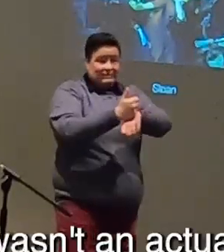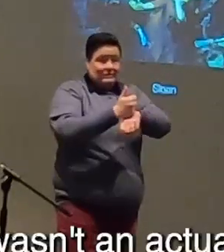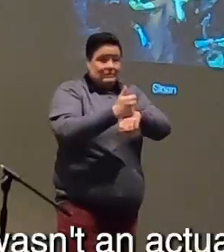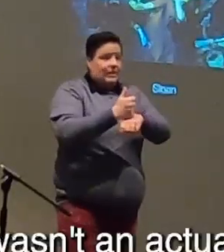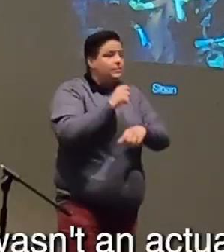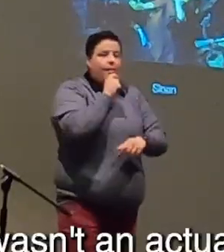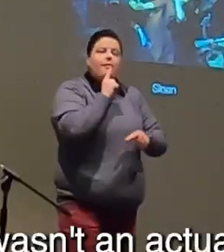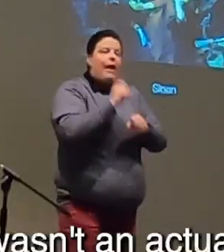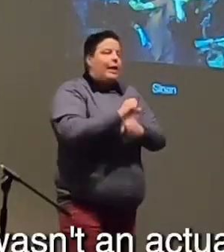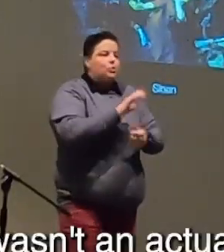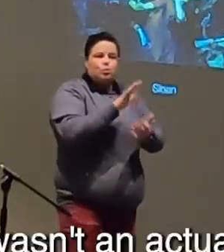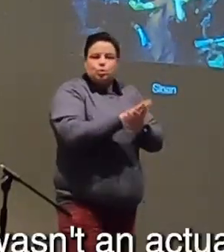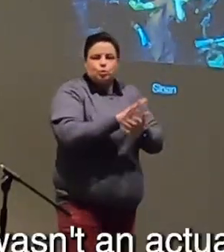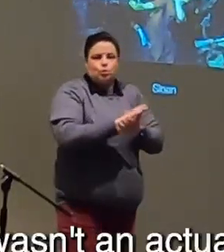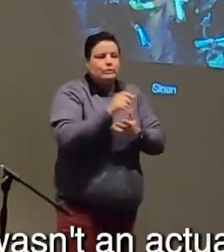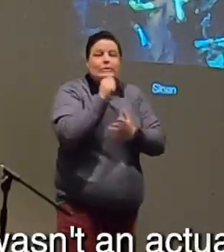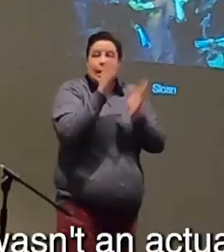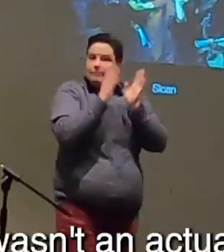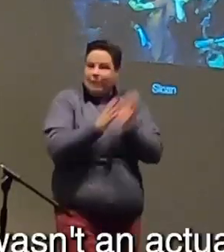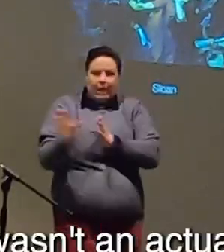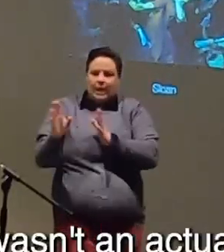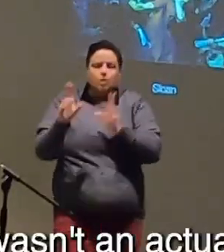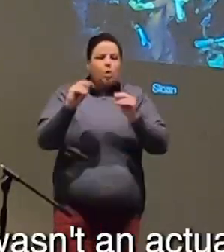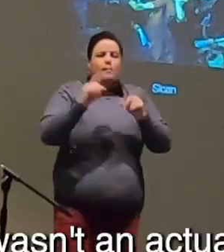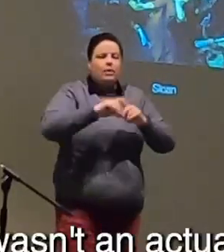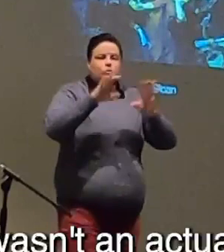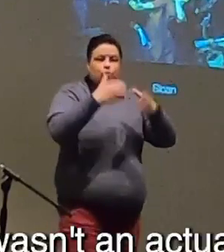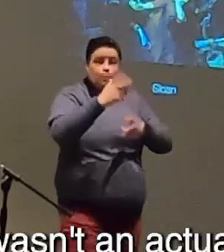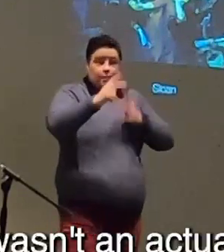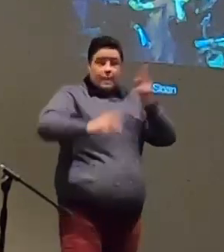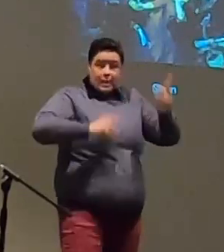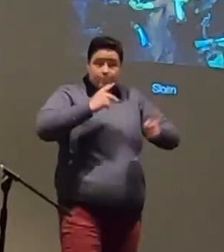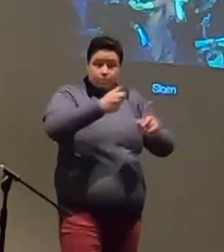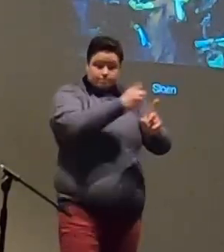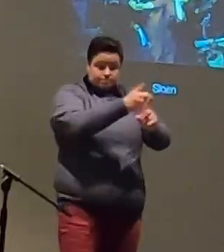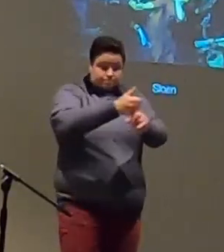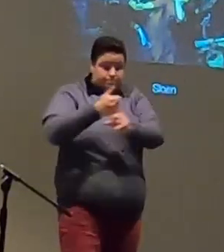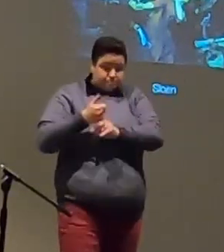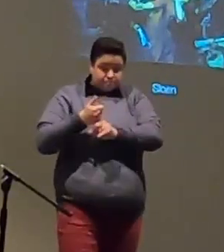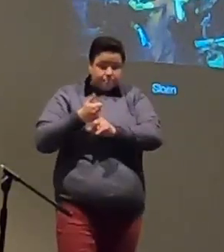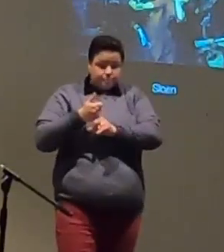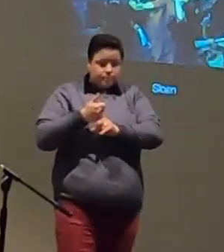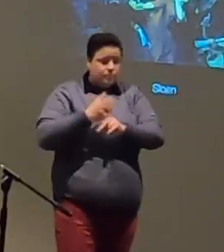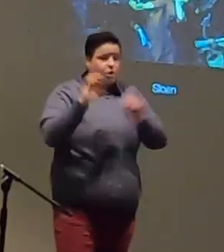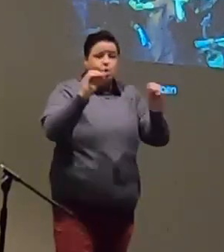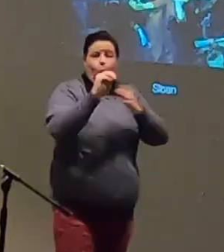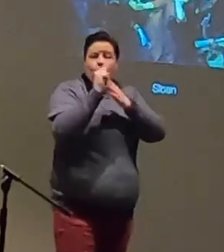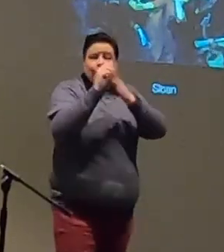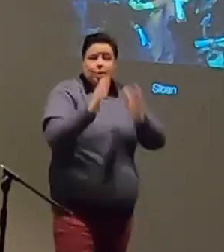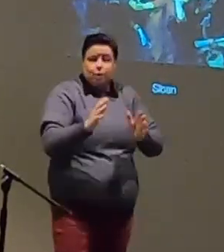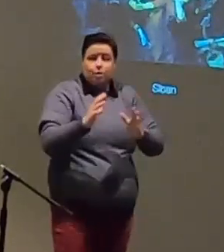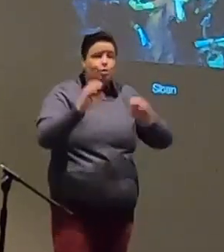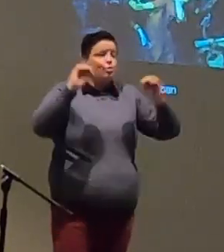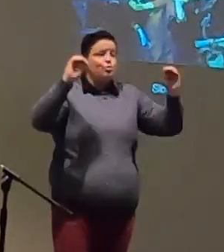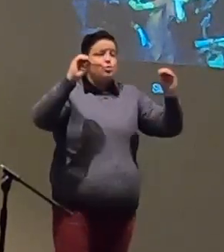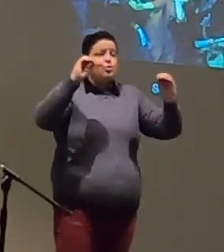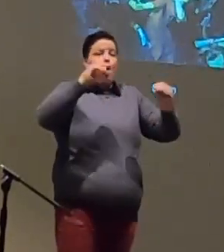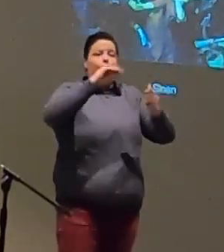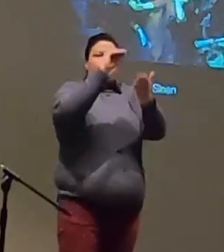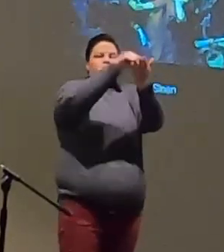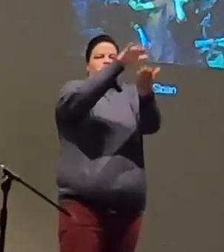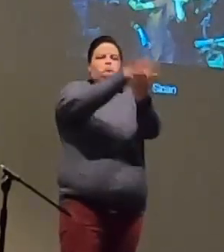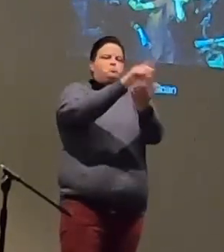actual school. It just was a group of people. There was no leader, it had no